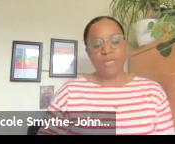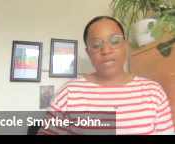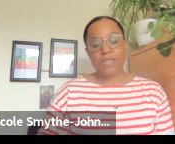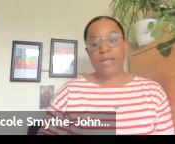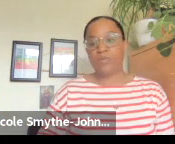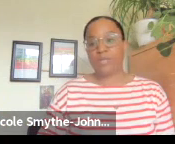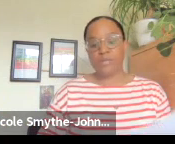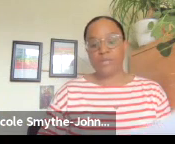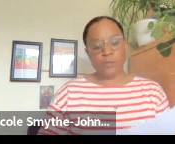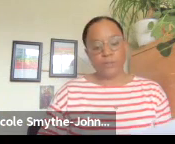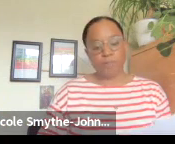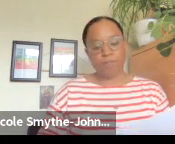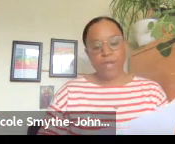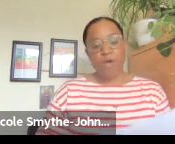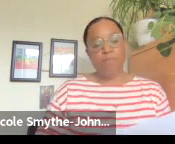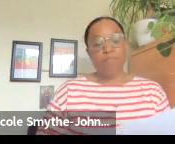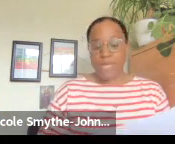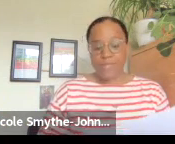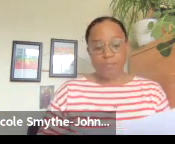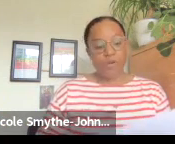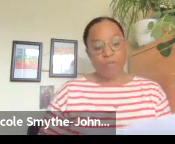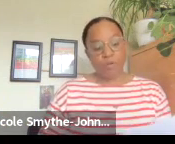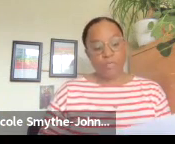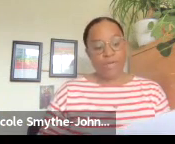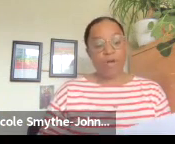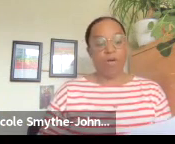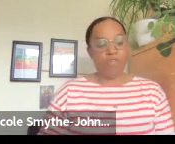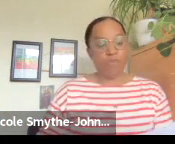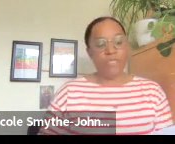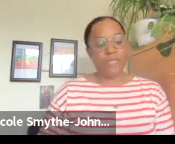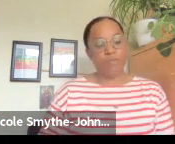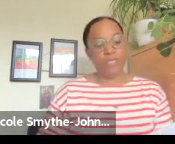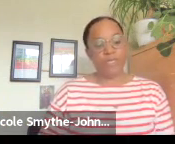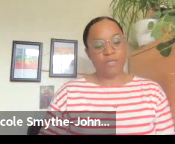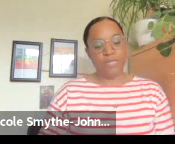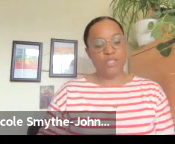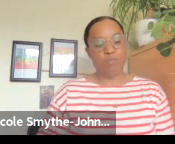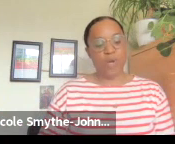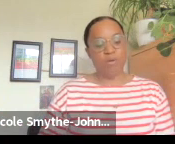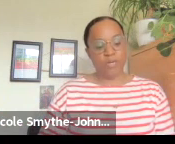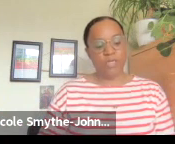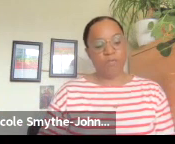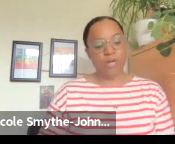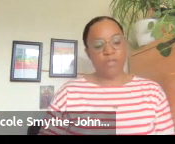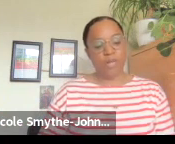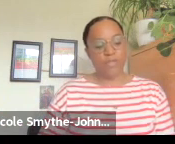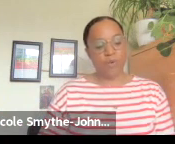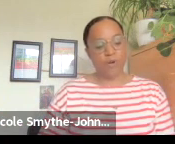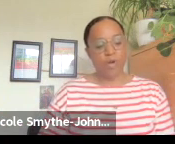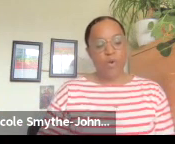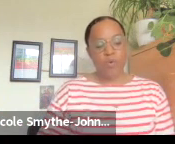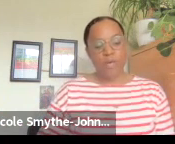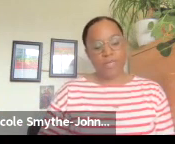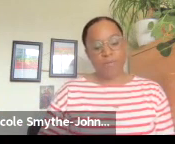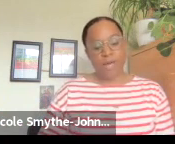fewer still in the lands where they sojourned. Yet, Putnam notes that of the 40 key political leaders from across Africa and the